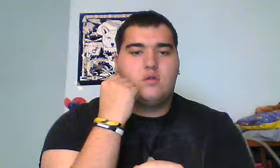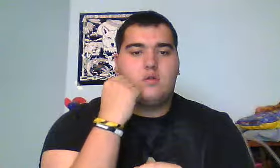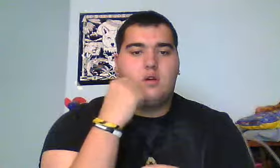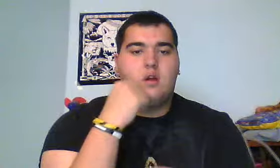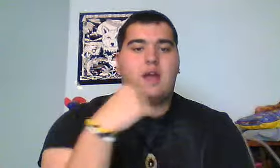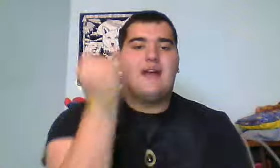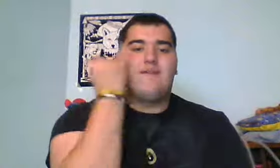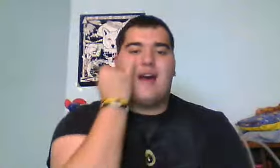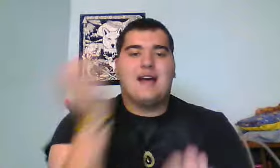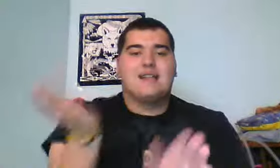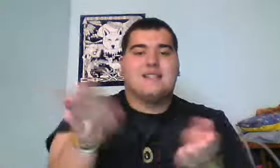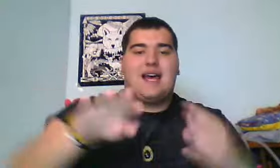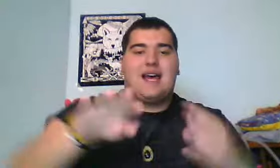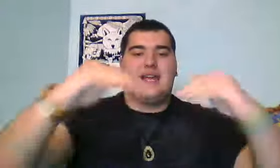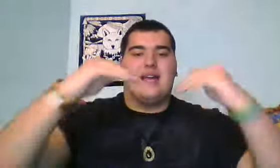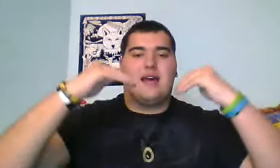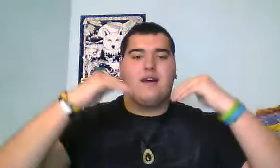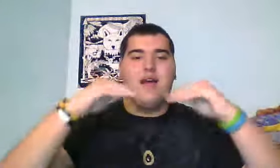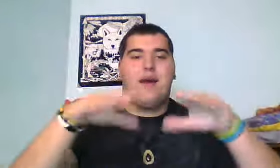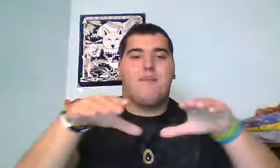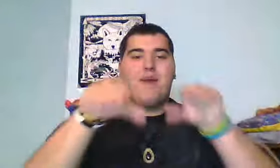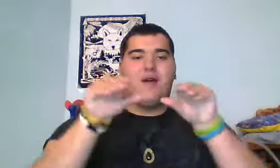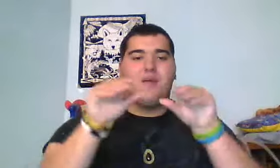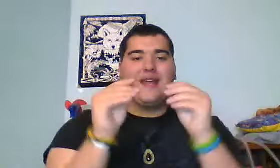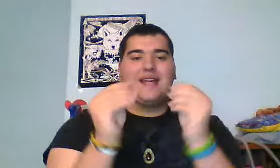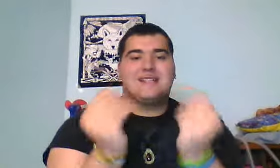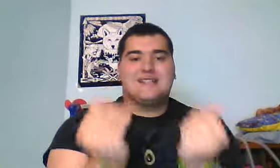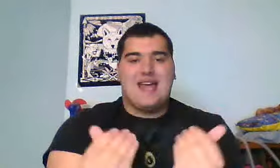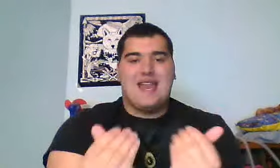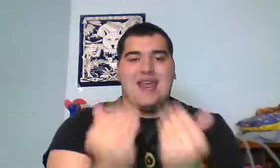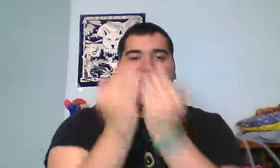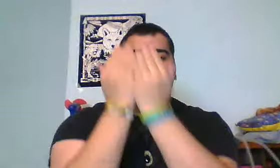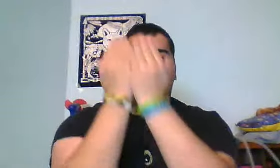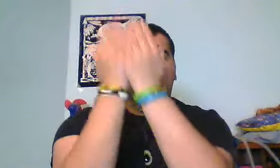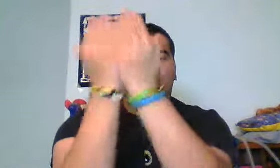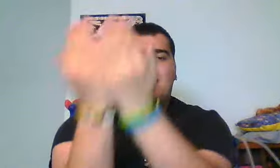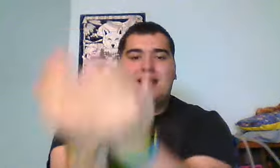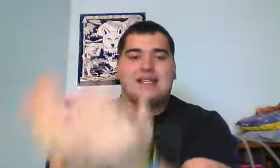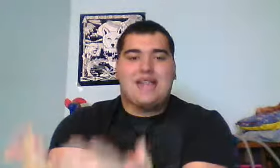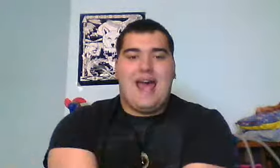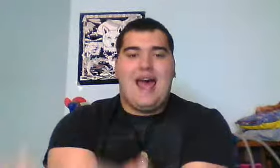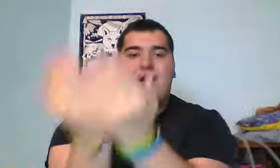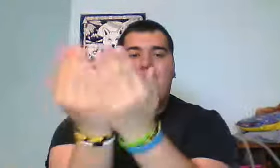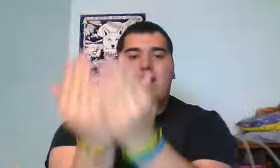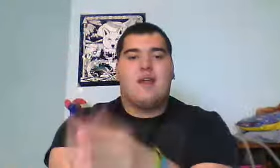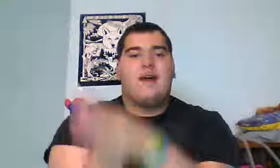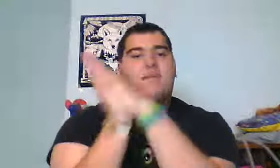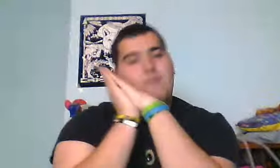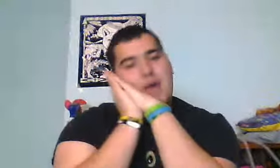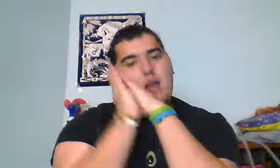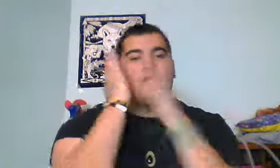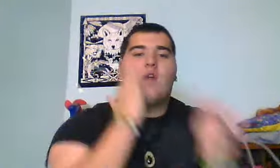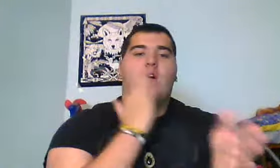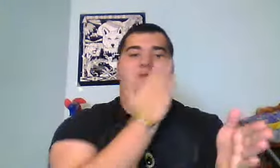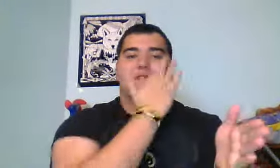If I die young I'll bury me in sight Lay me down A bed of roses